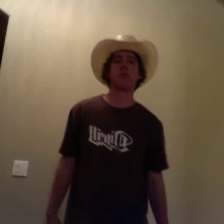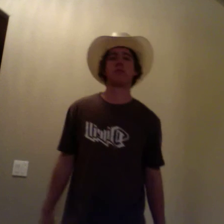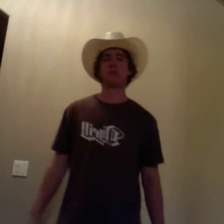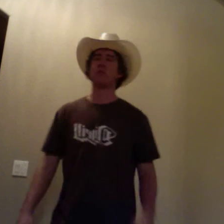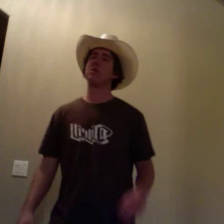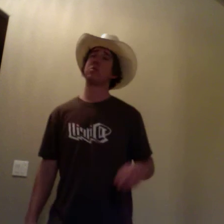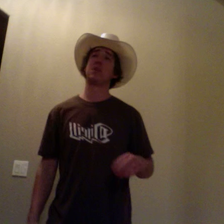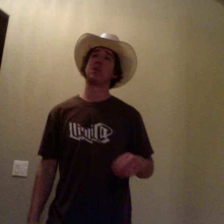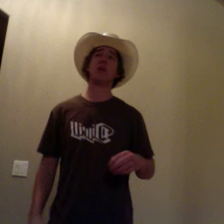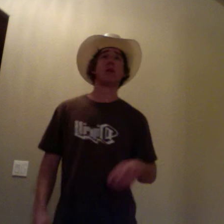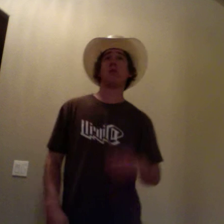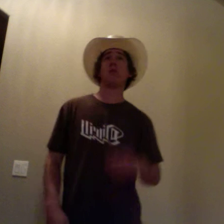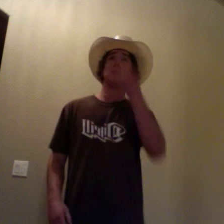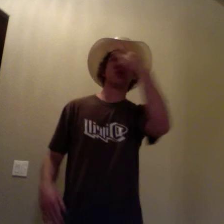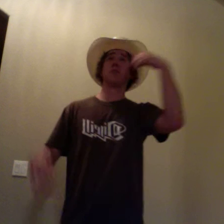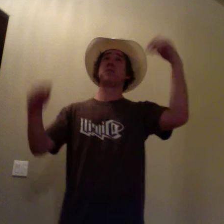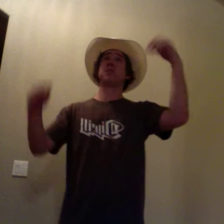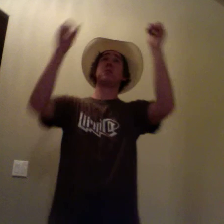We could pretend it all the time.